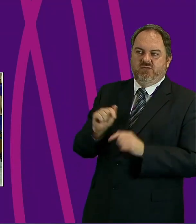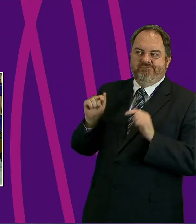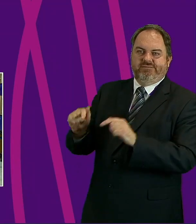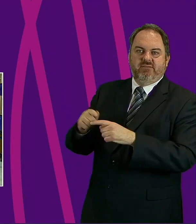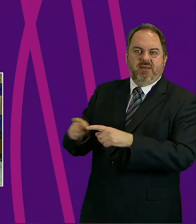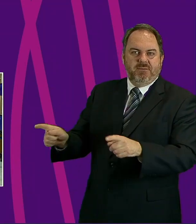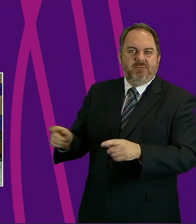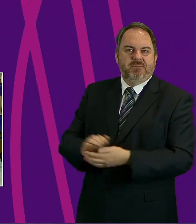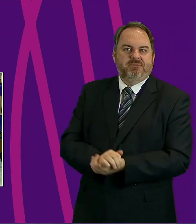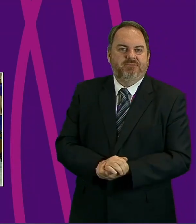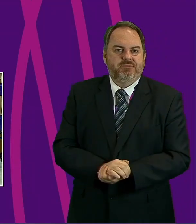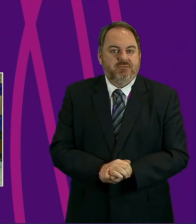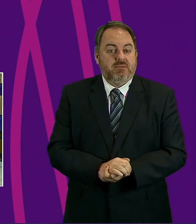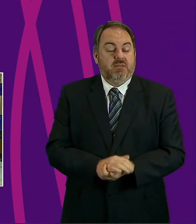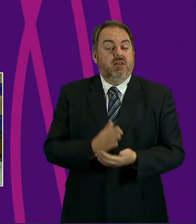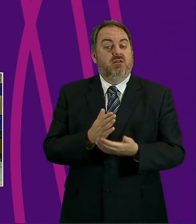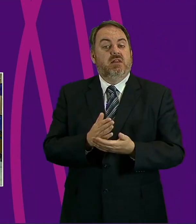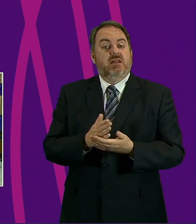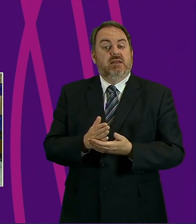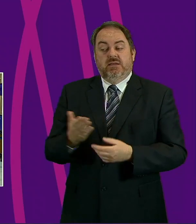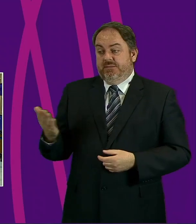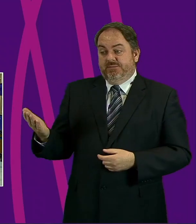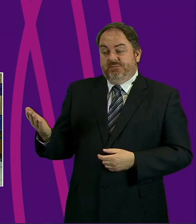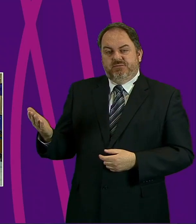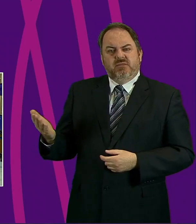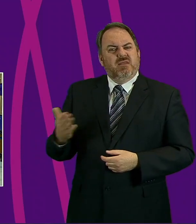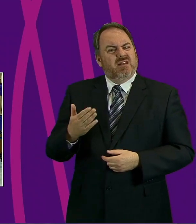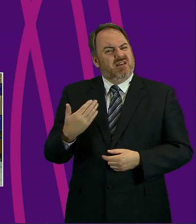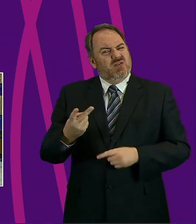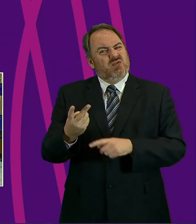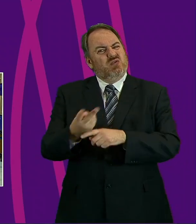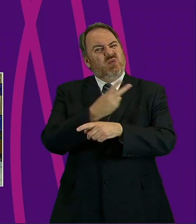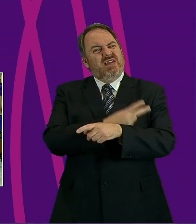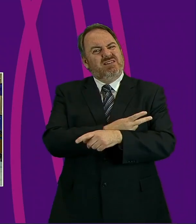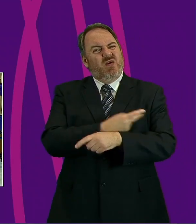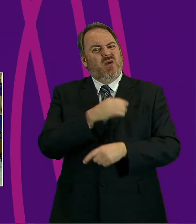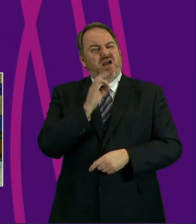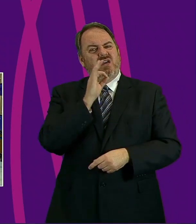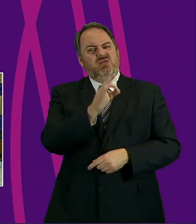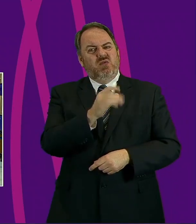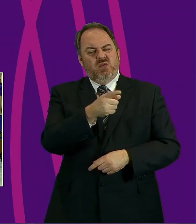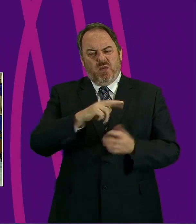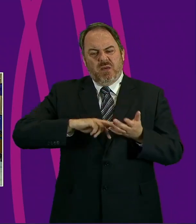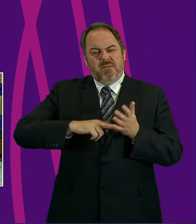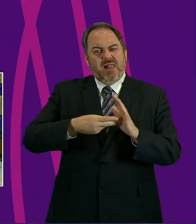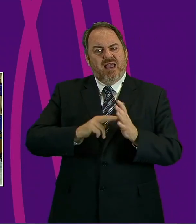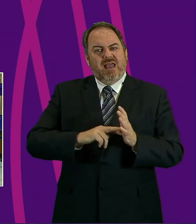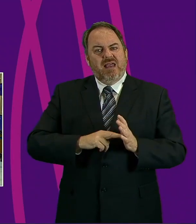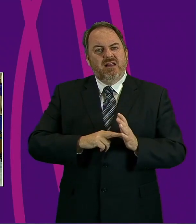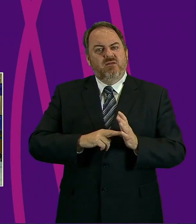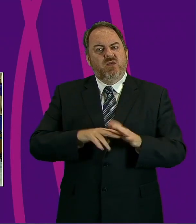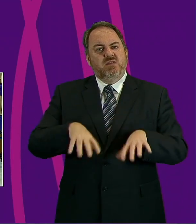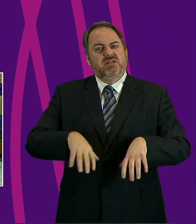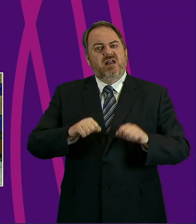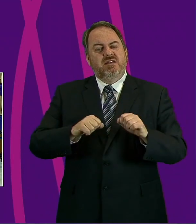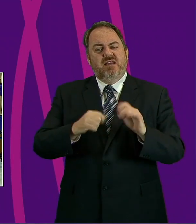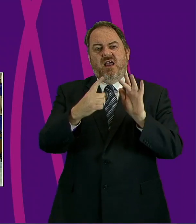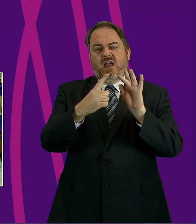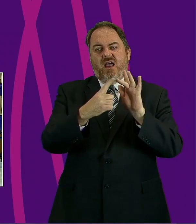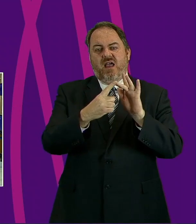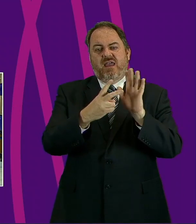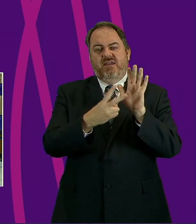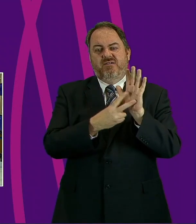Whiteman. Thank you, Presiding Officer. 2 weeks ago, I asked the First Minister about publishing a roadmap on reopening IVF services in Scotland, since they're already... Would